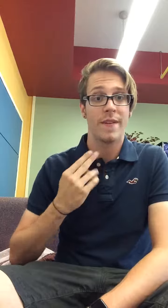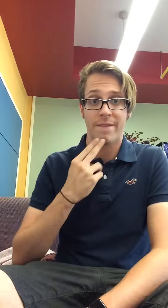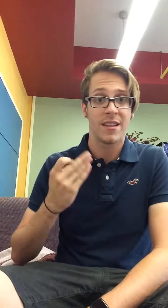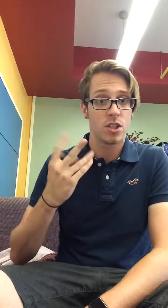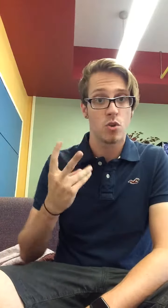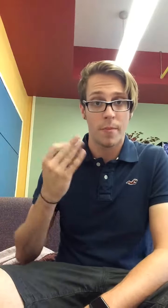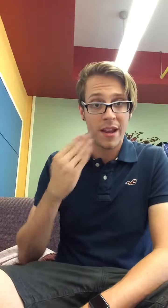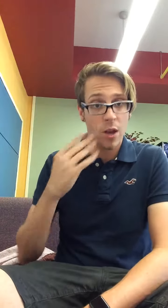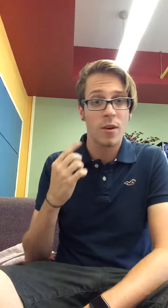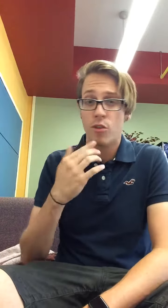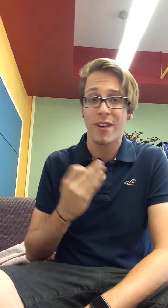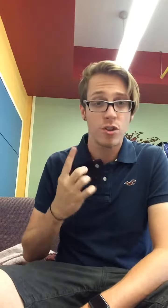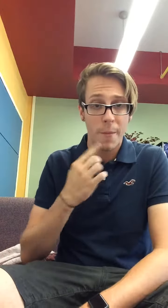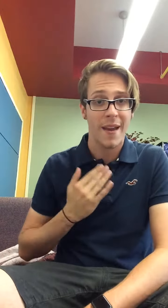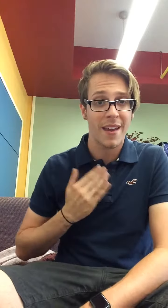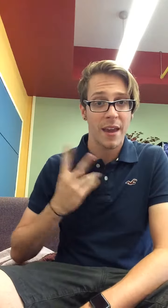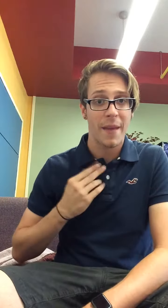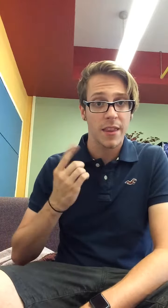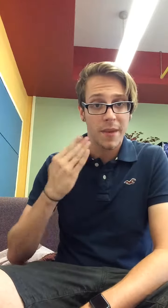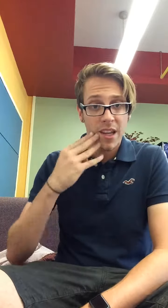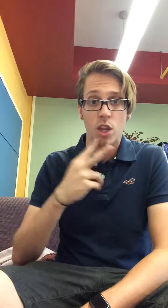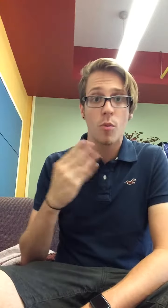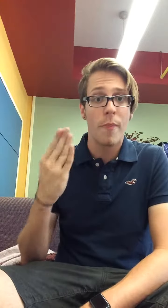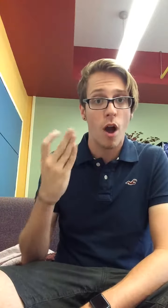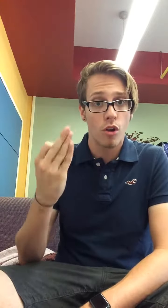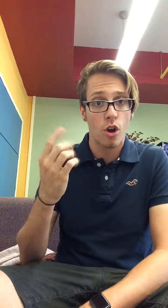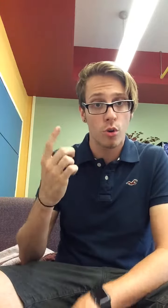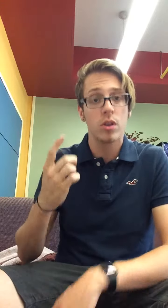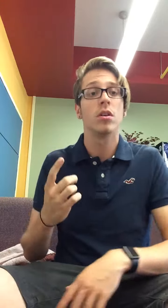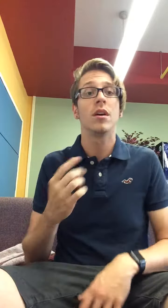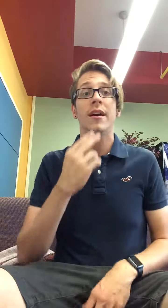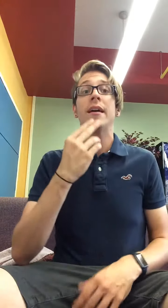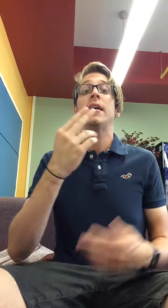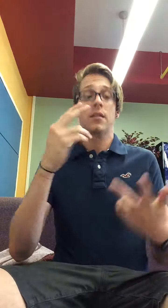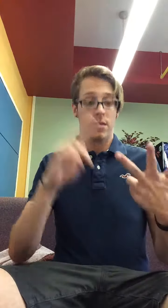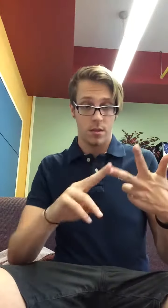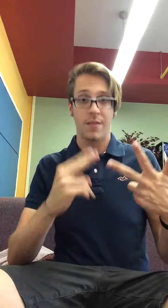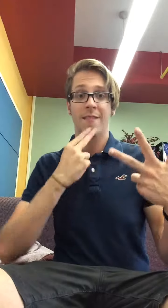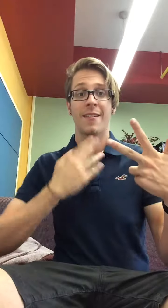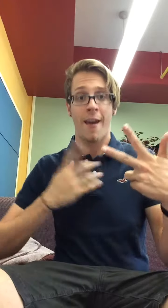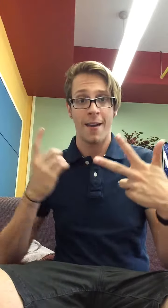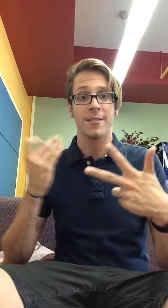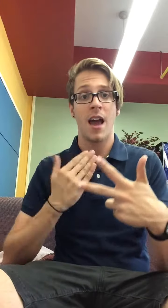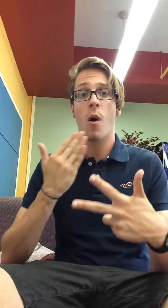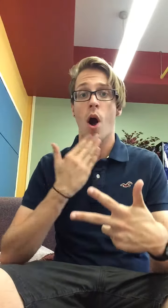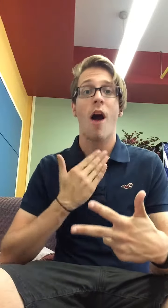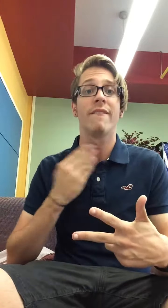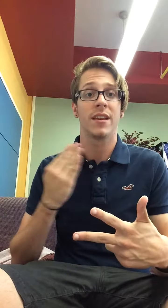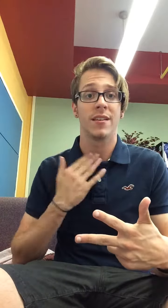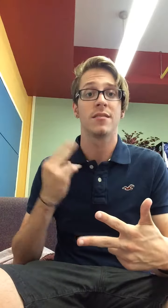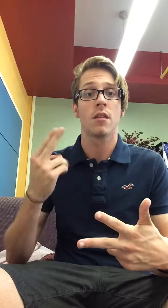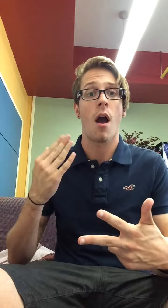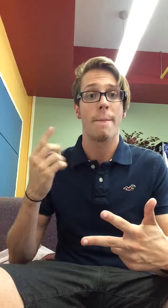the rate that you're paying back the money you borrowed. K is how often it is compounded. Number of